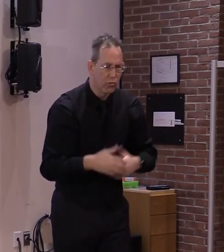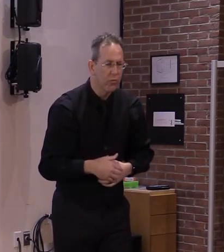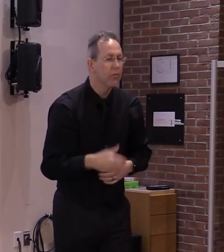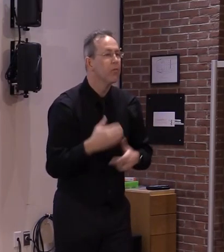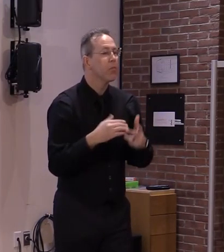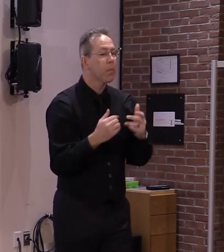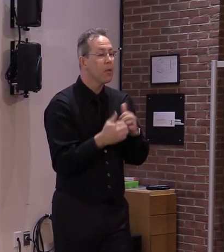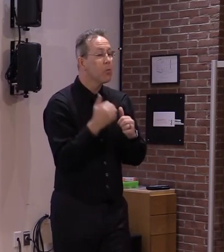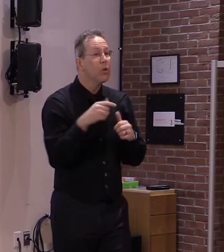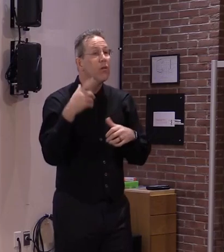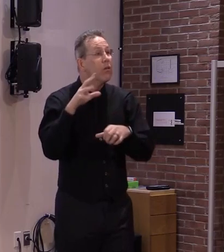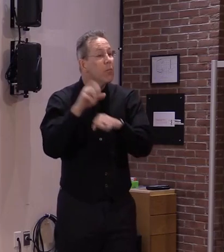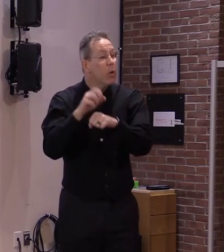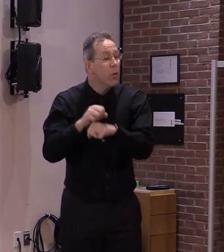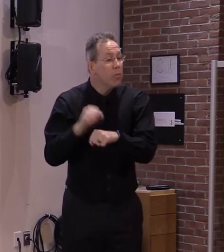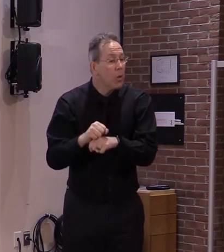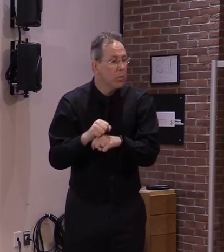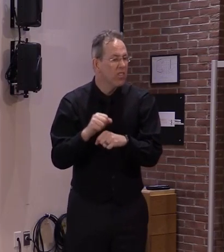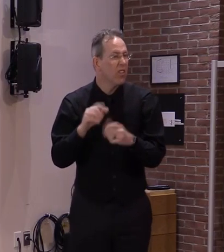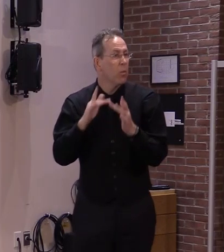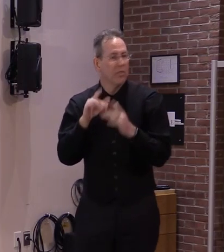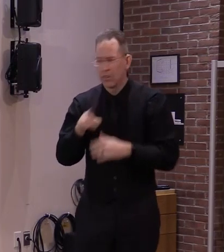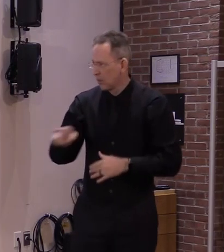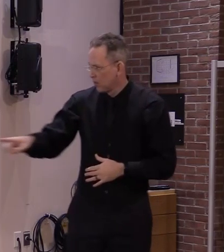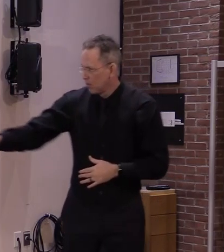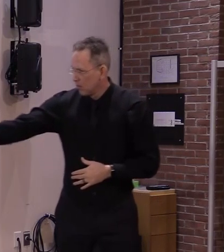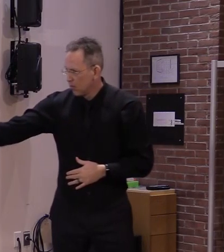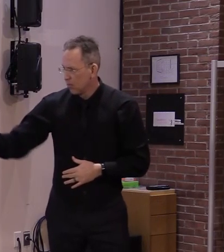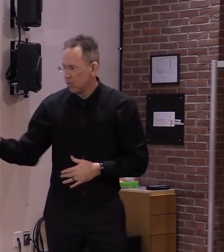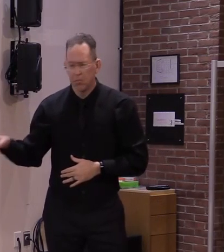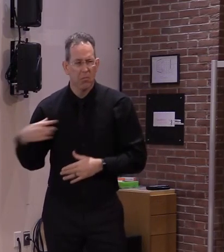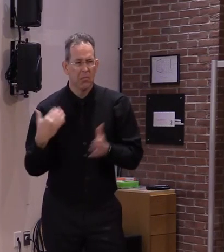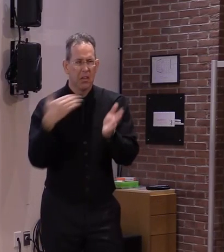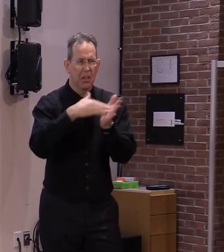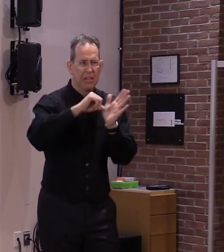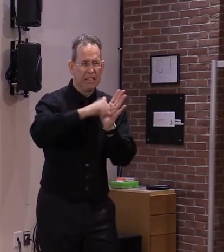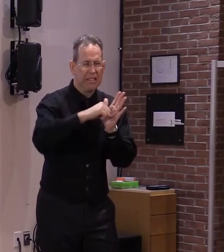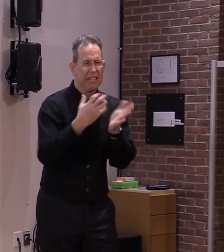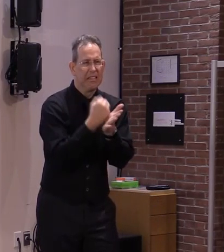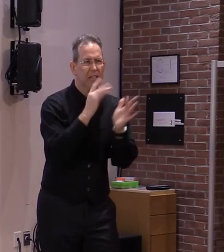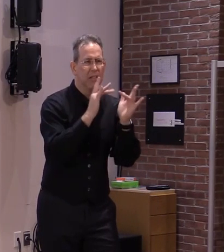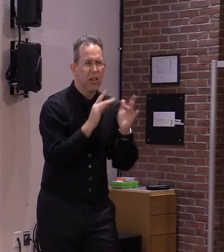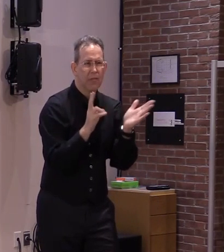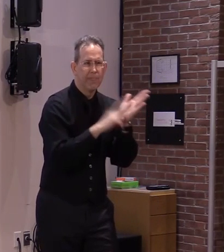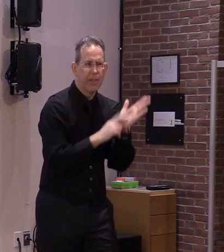and we recommend that you visit the Health Department website at